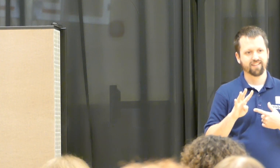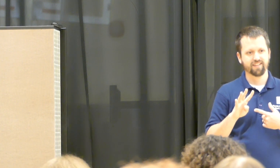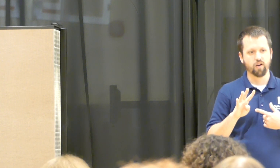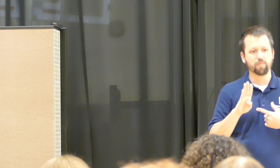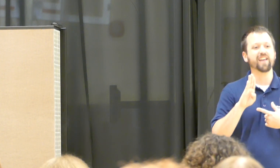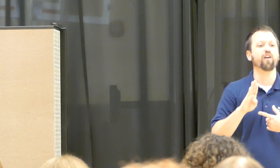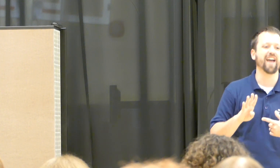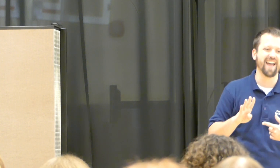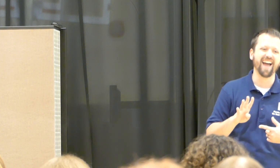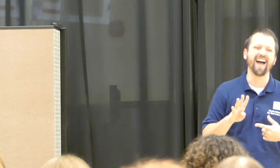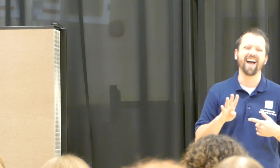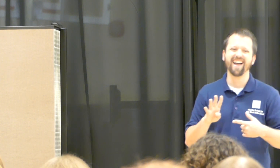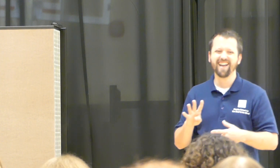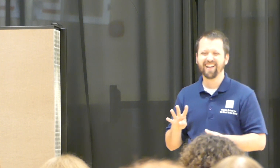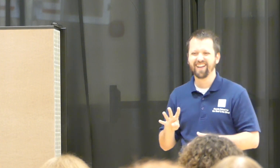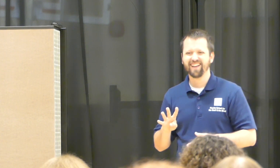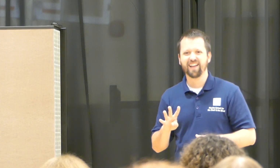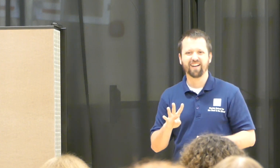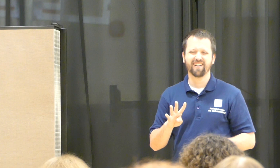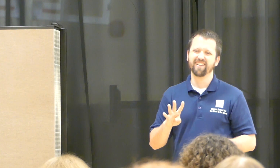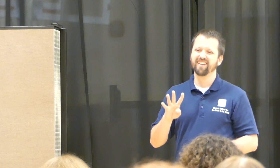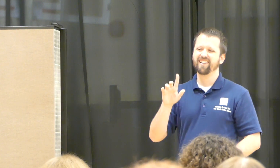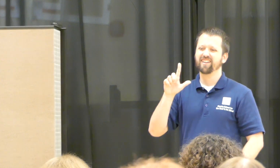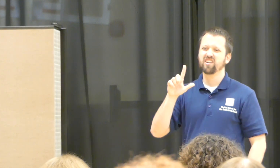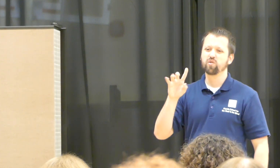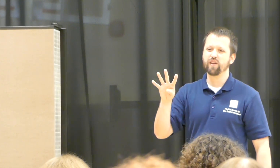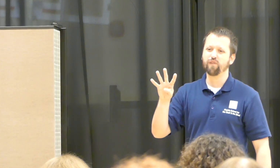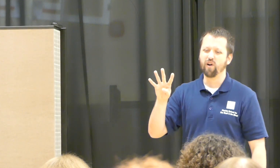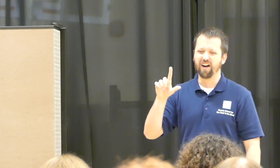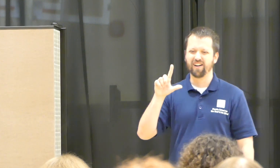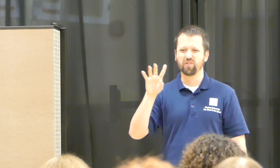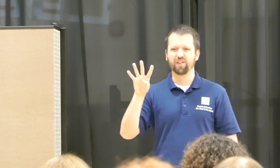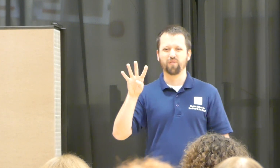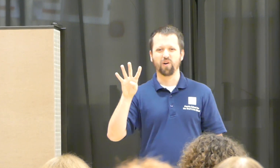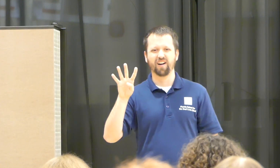Oh, B, okay. 24, 24.